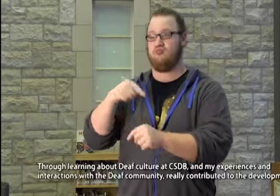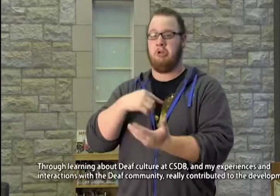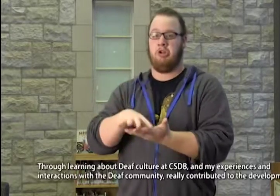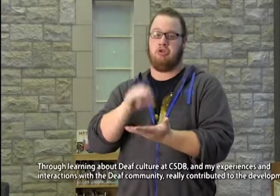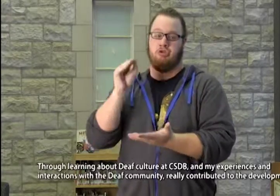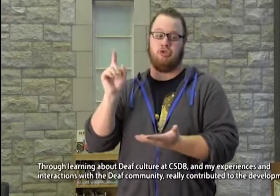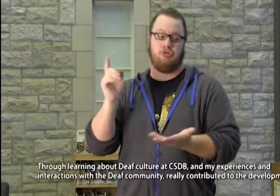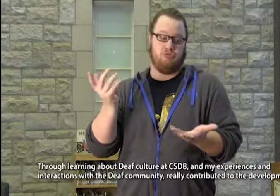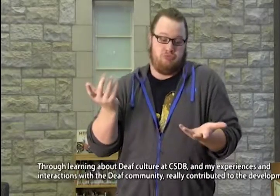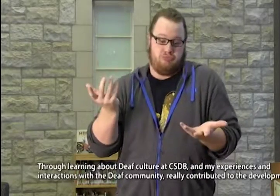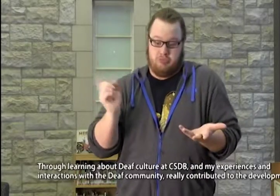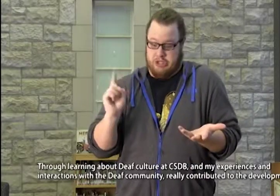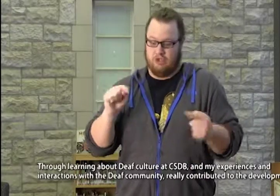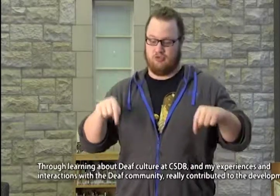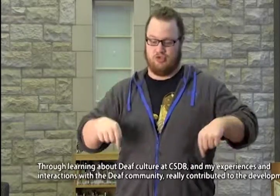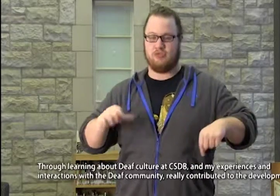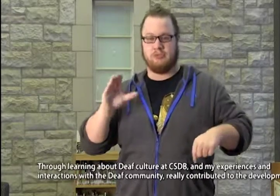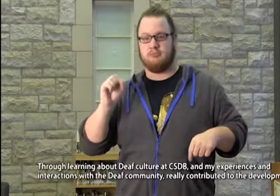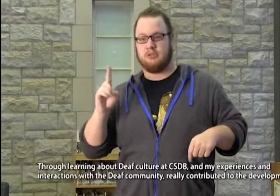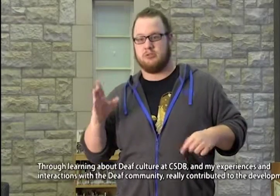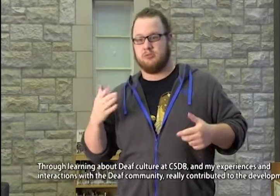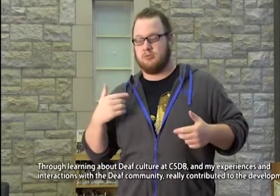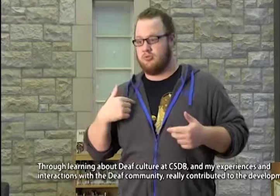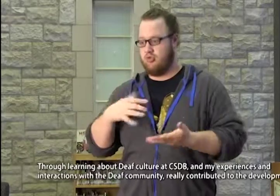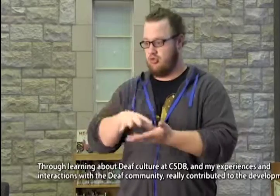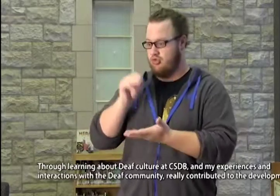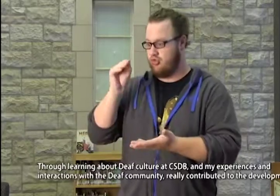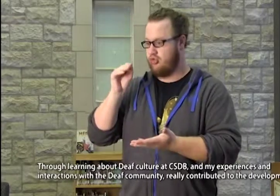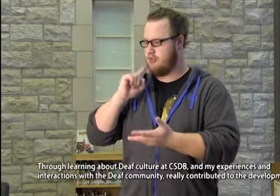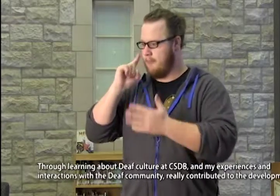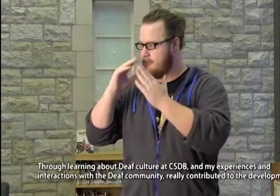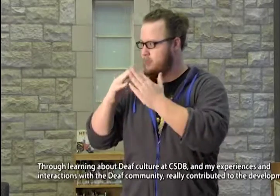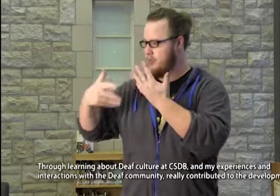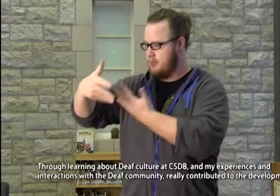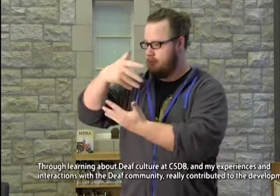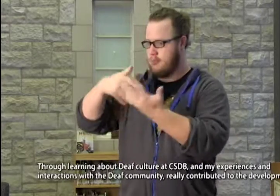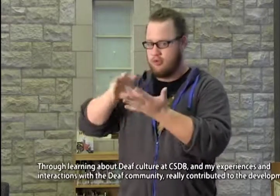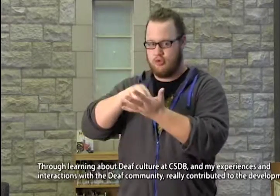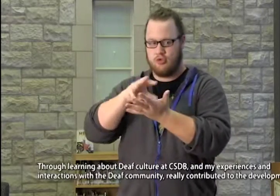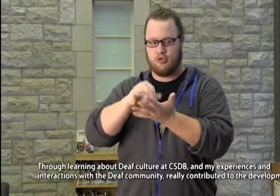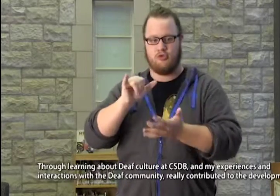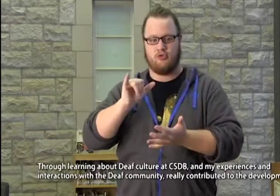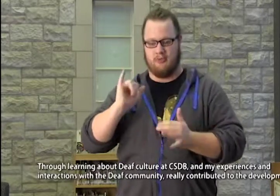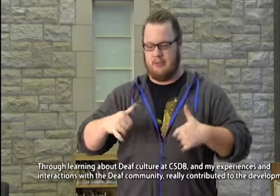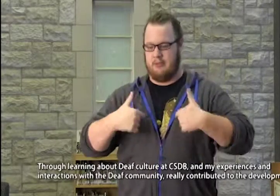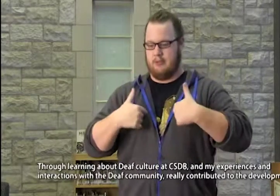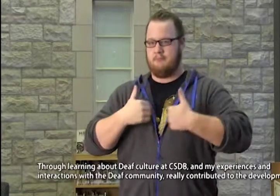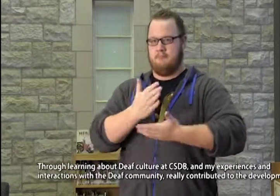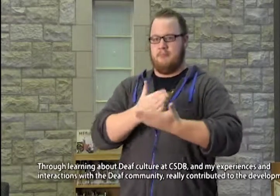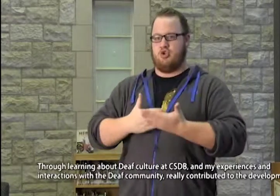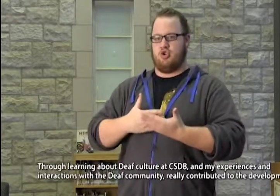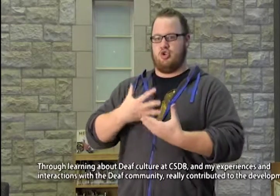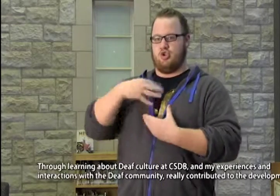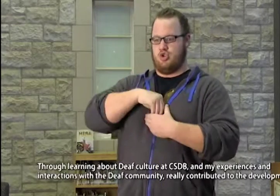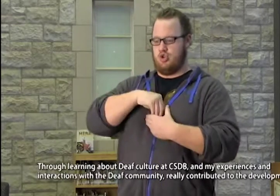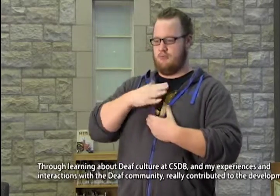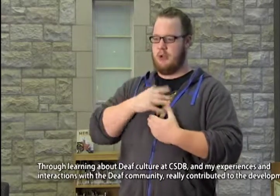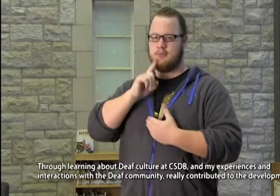Through learning about deaf culture at CSDB and my experiences and interactions with the deaf community